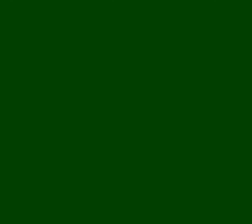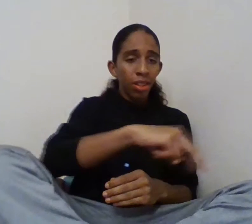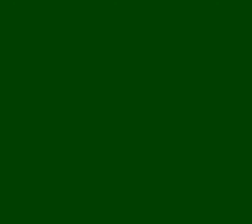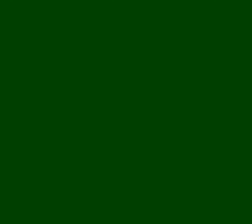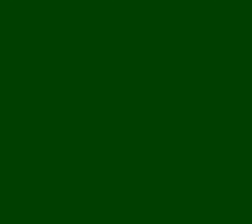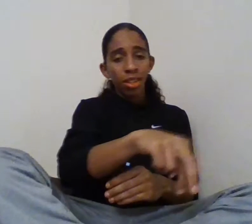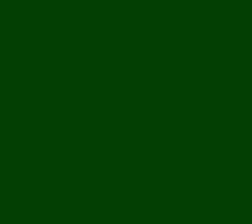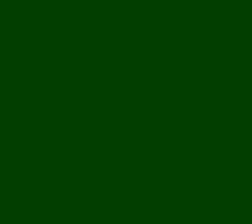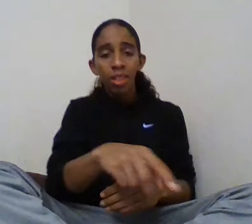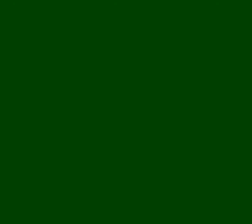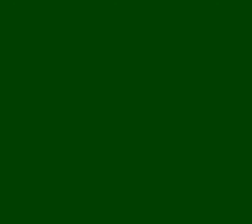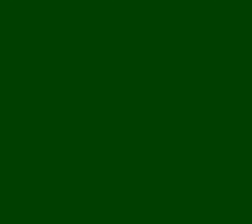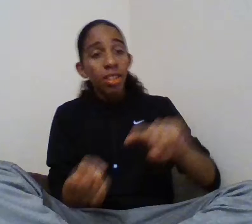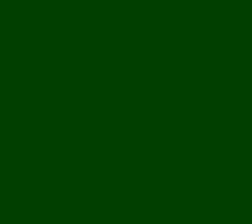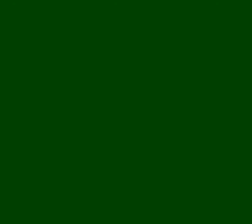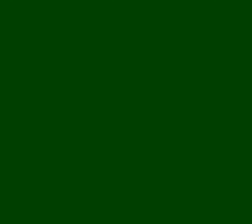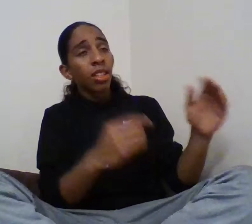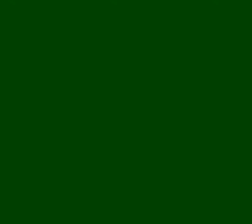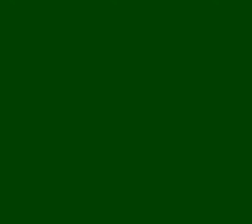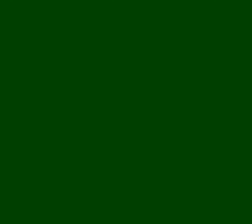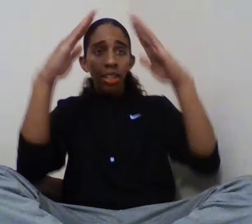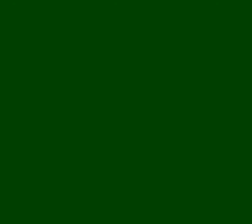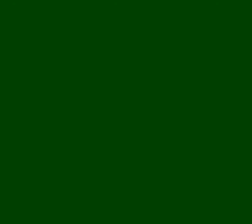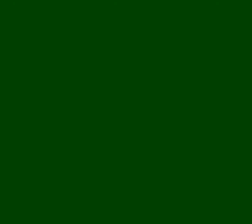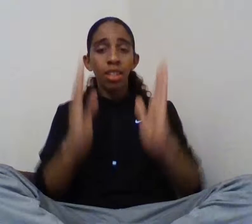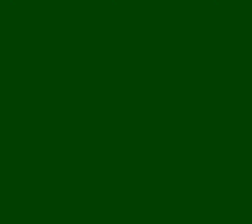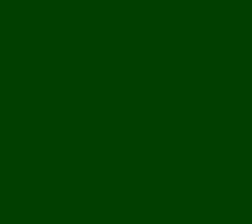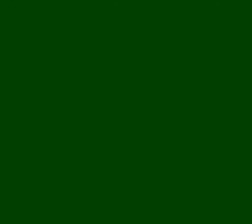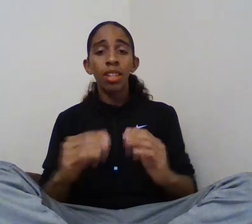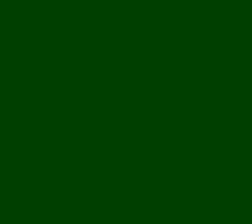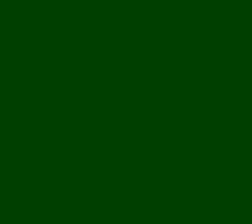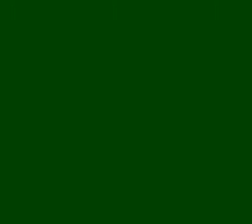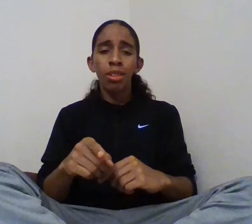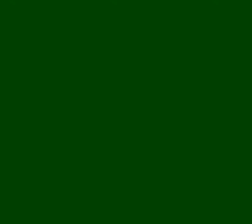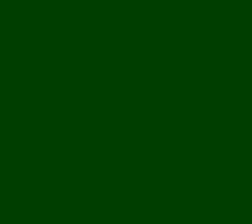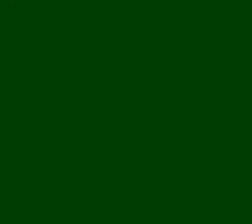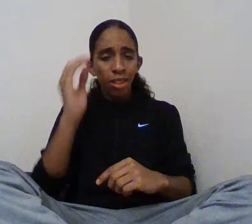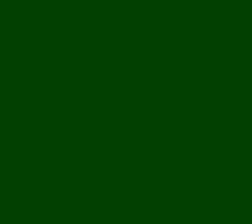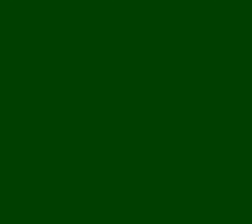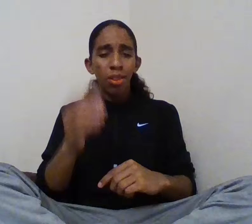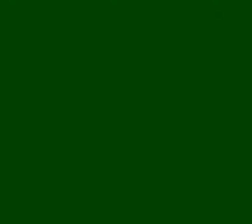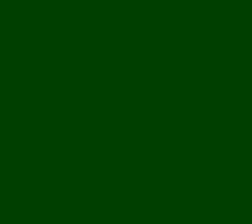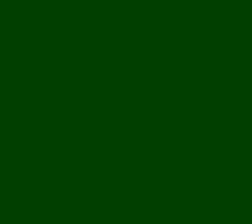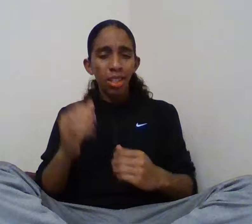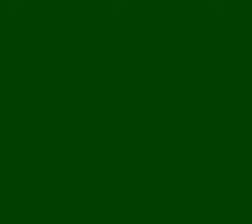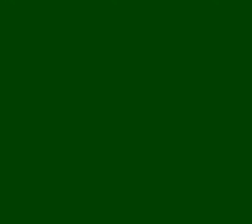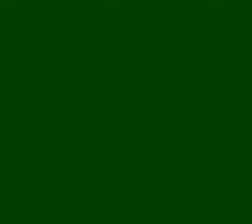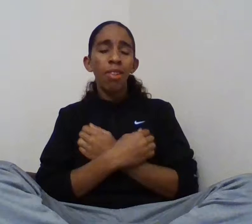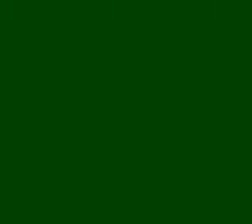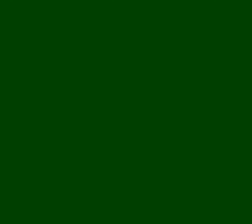away to another galaxy, you know. You know she's in love with